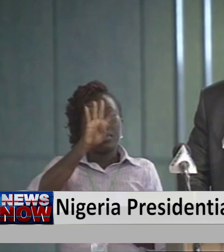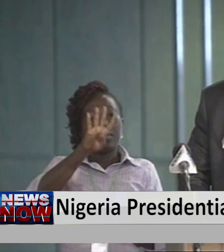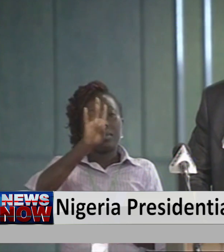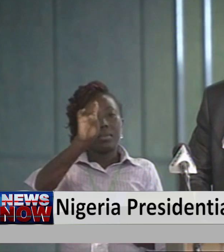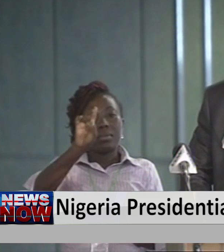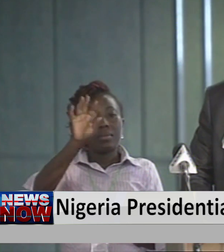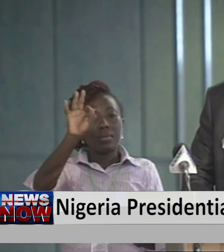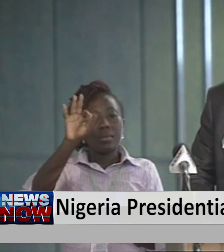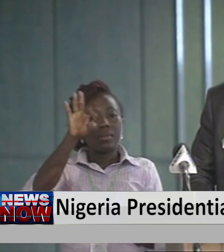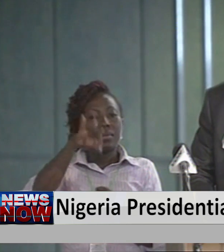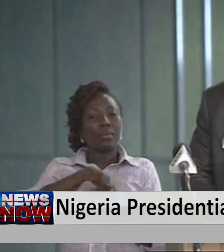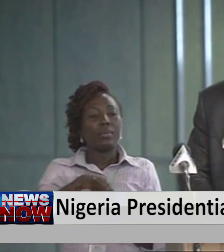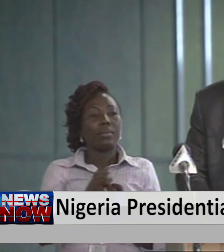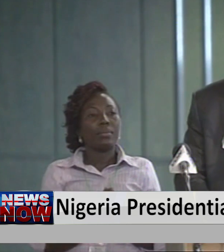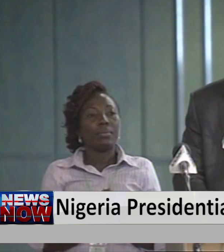479 votes.